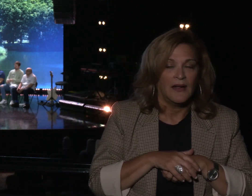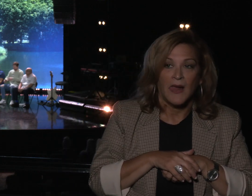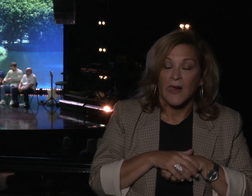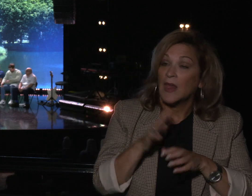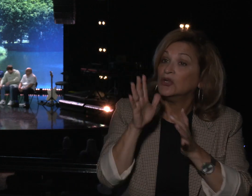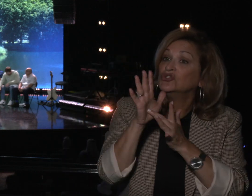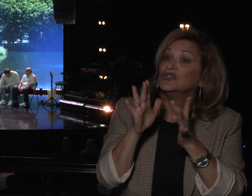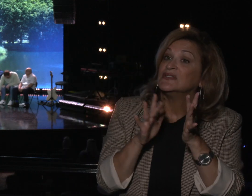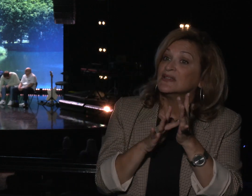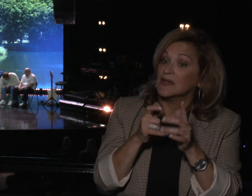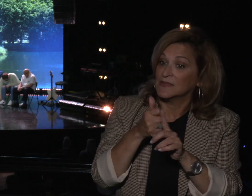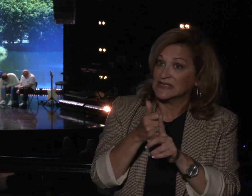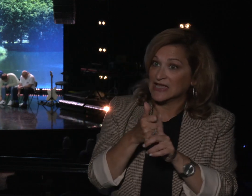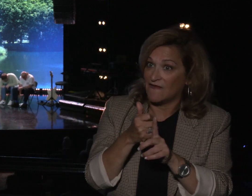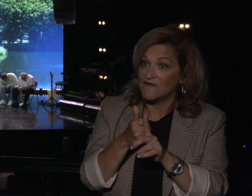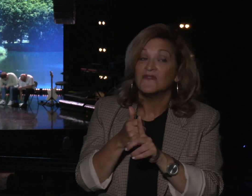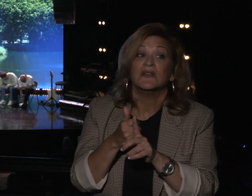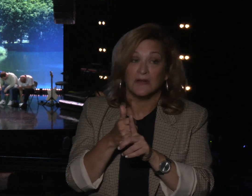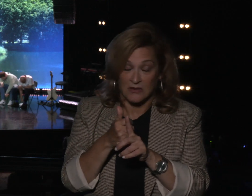That's your cue.